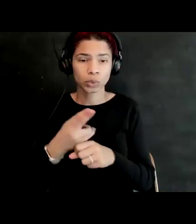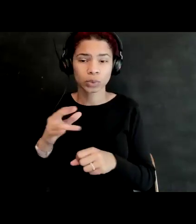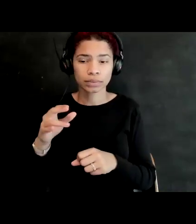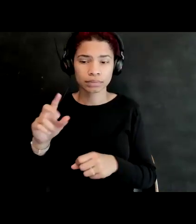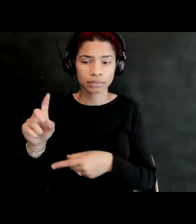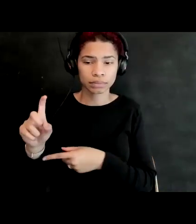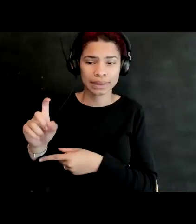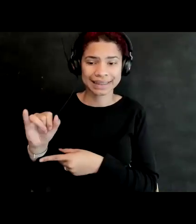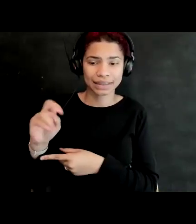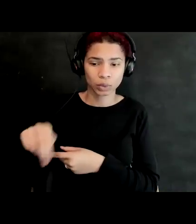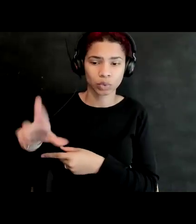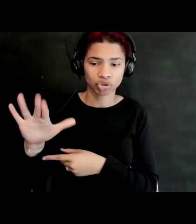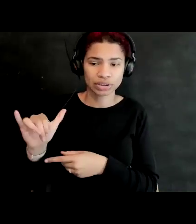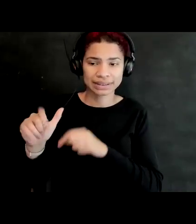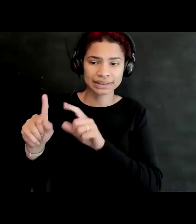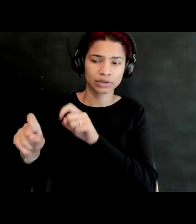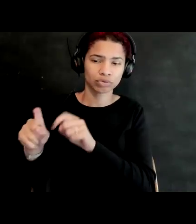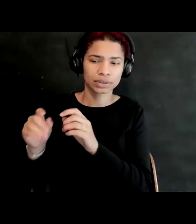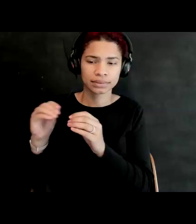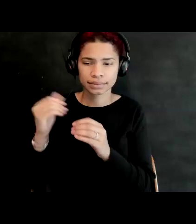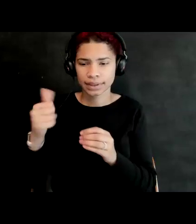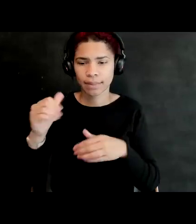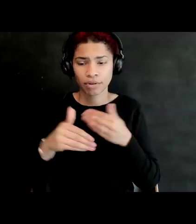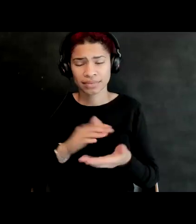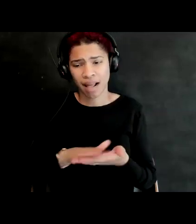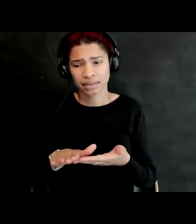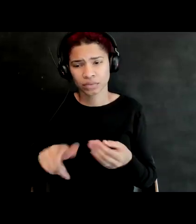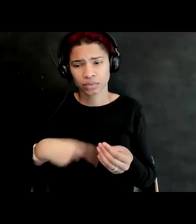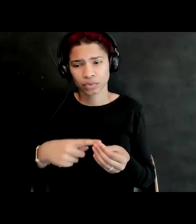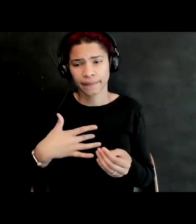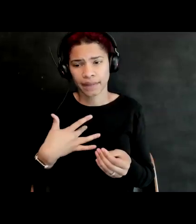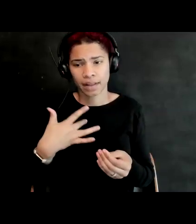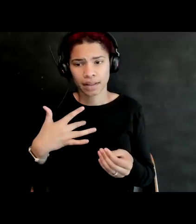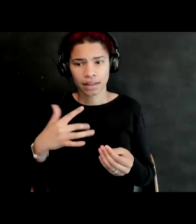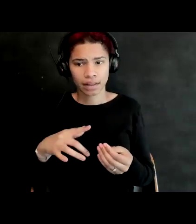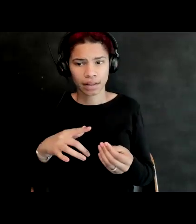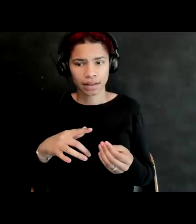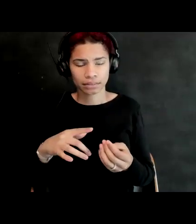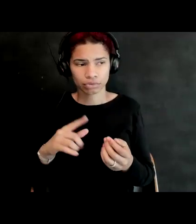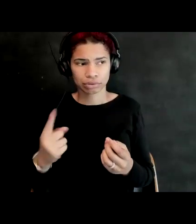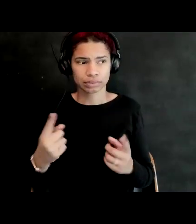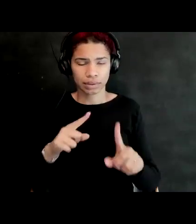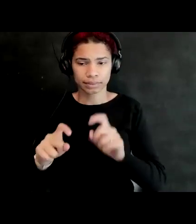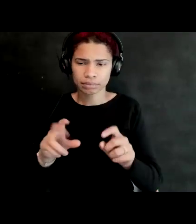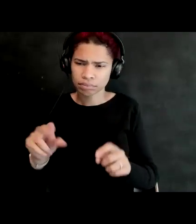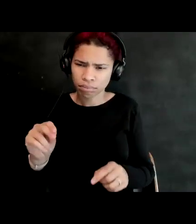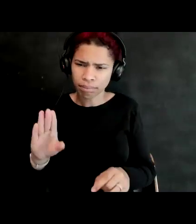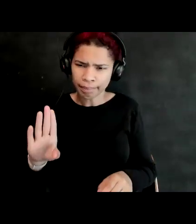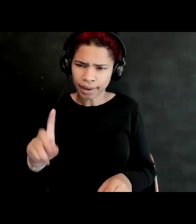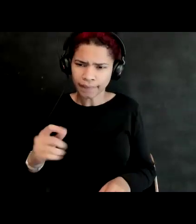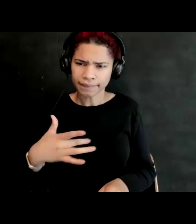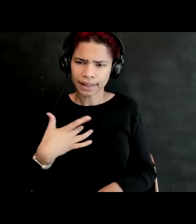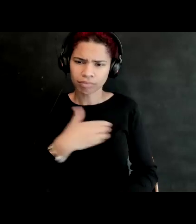sort of process like this is nice when you feel like all you're doing is asking questions, but it's very empowering to be able